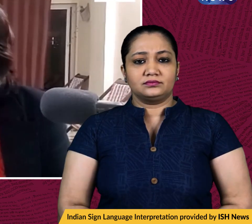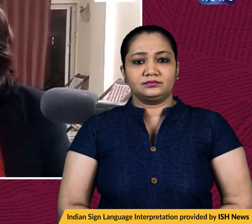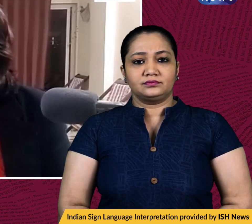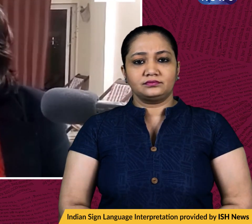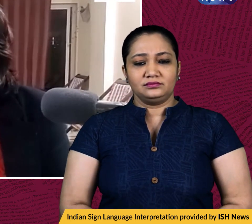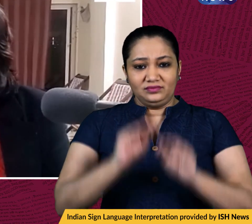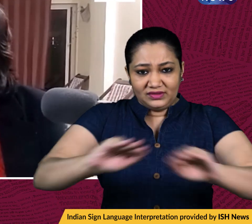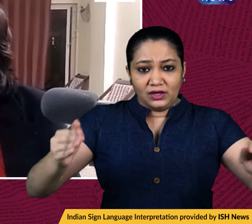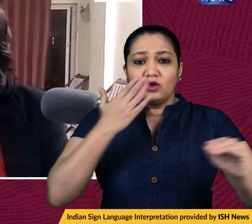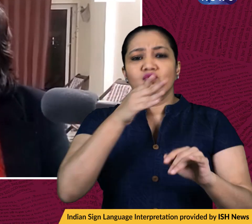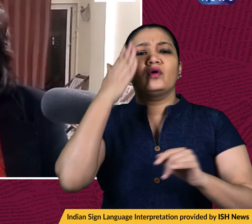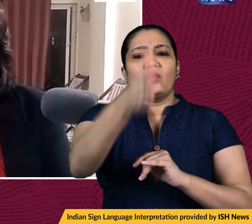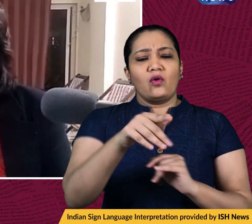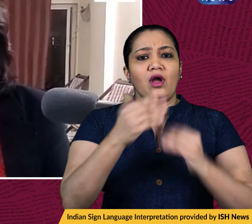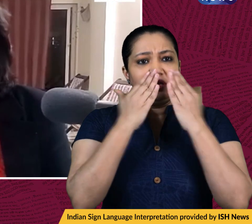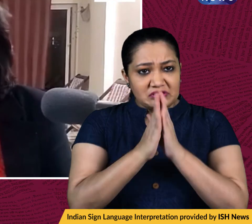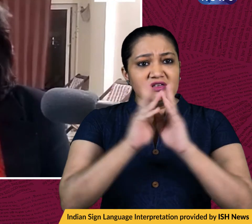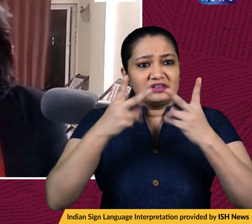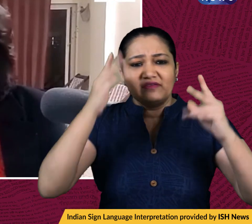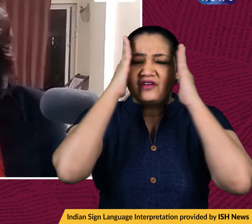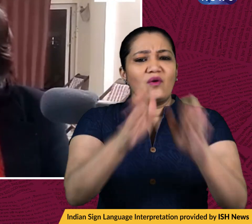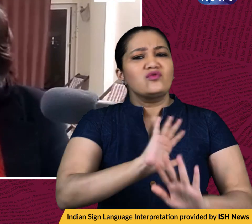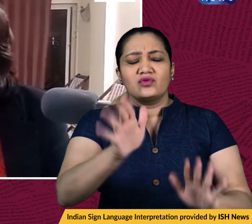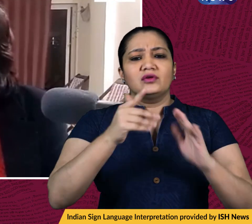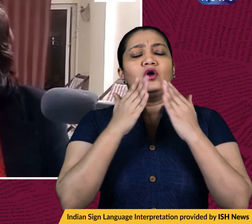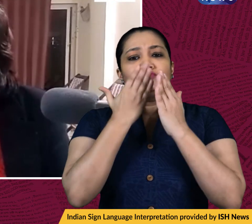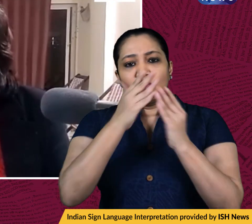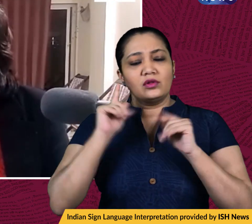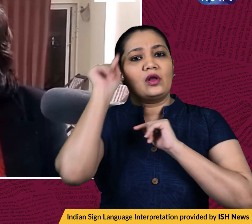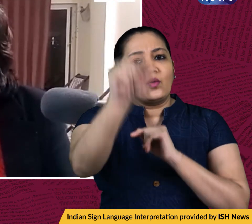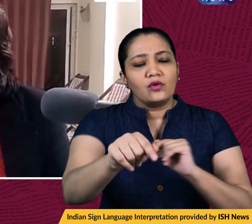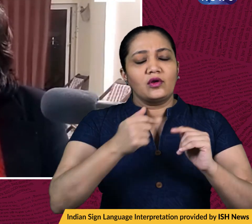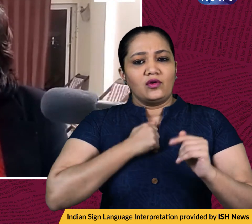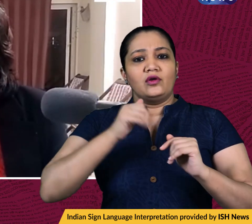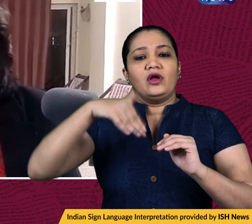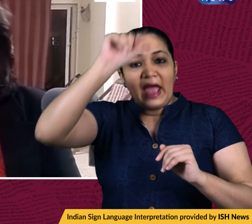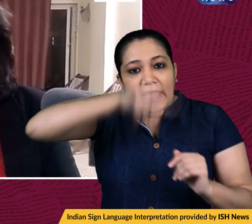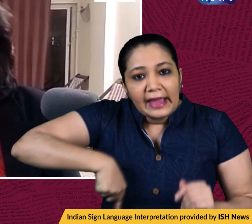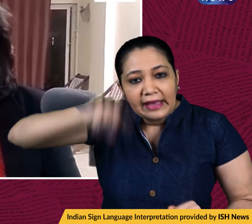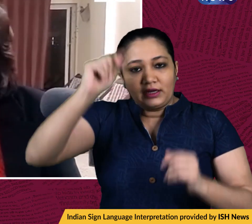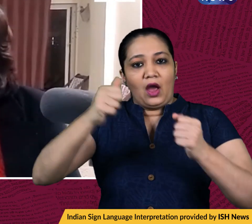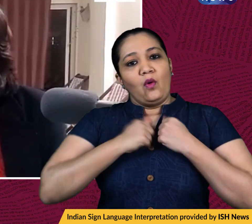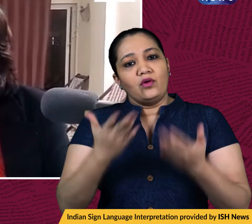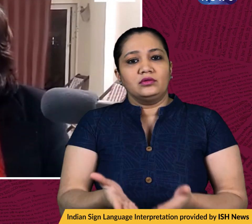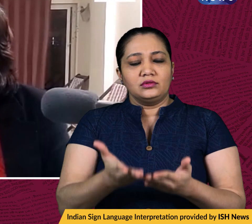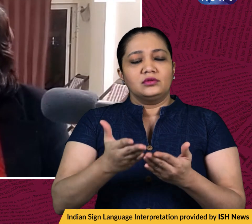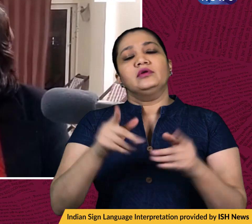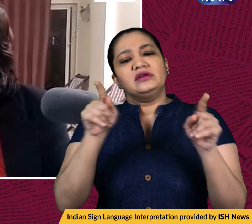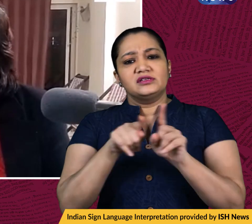quote, "Children don't go to schools to practice their religion. They should go to school thinking they're children of Bharat